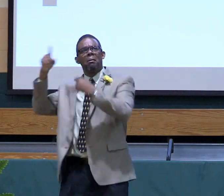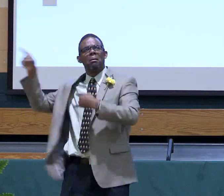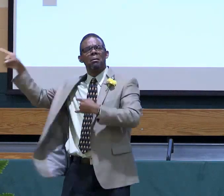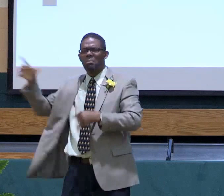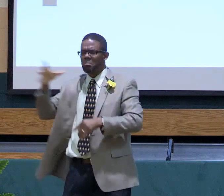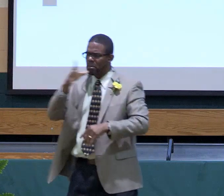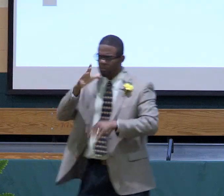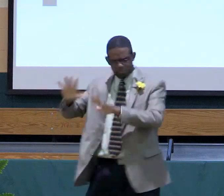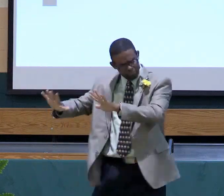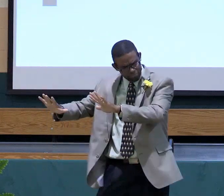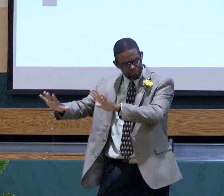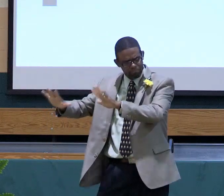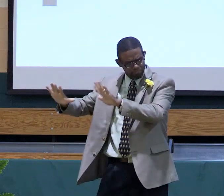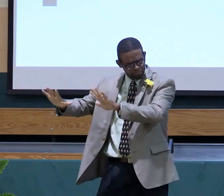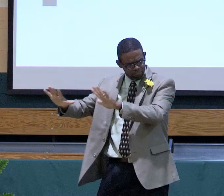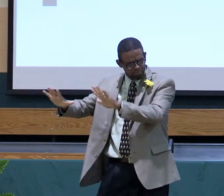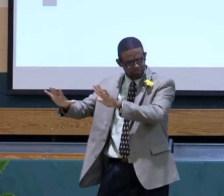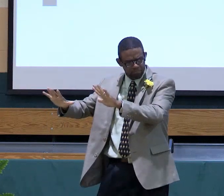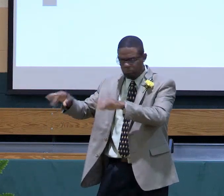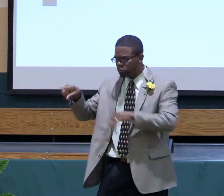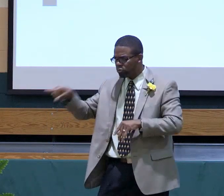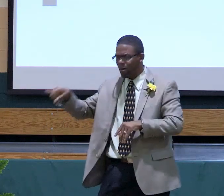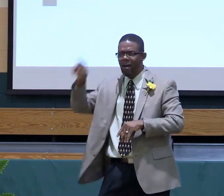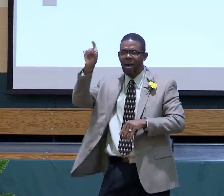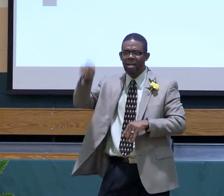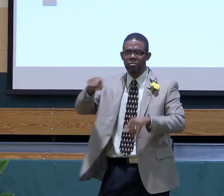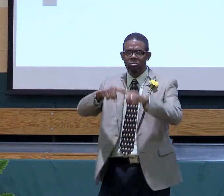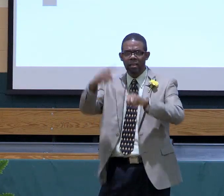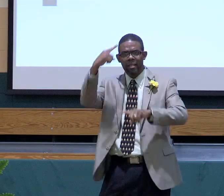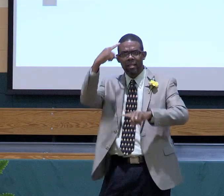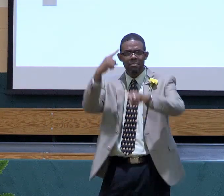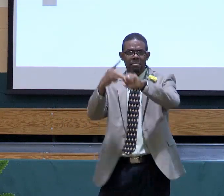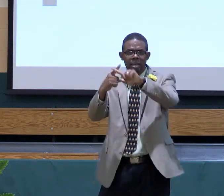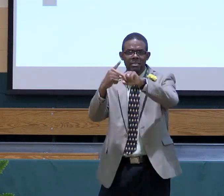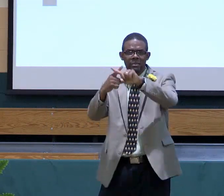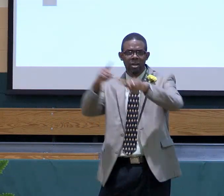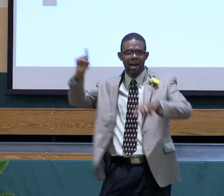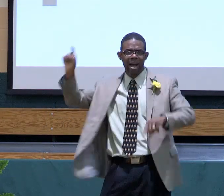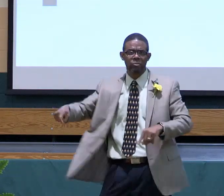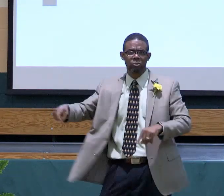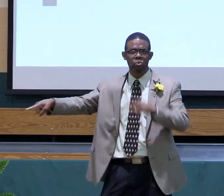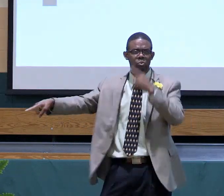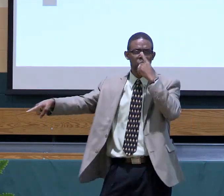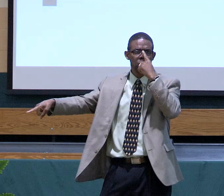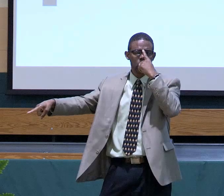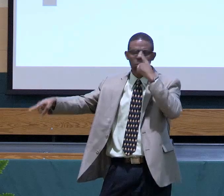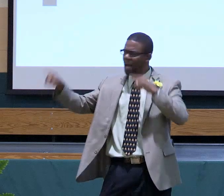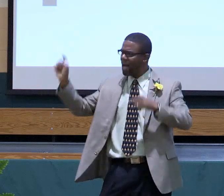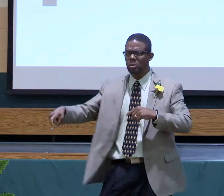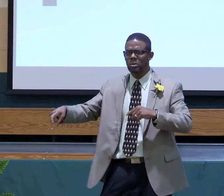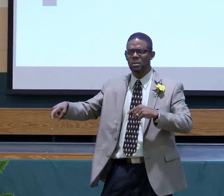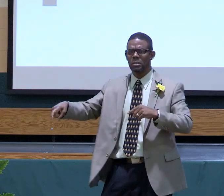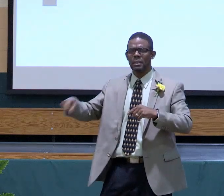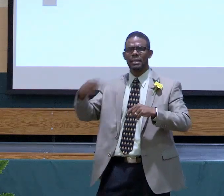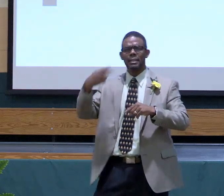he said, "Mom, you know, they're making fun of me at school." And his mom said, "You know what? You've got to keep a positive mindset. You've got to think